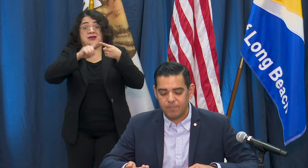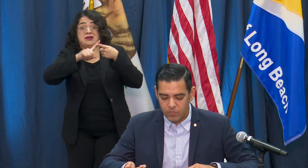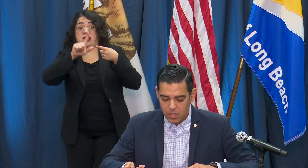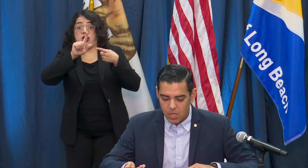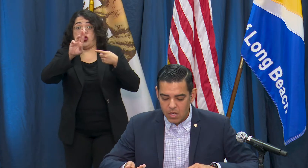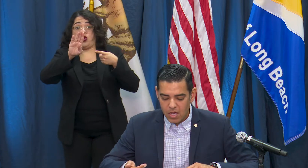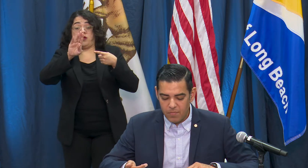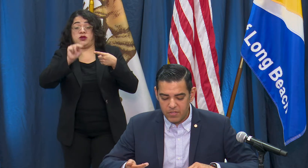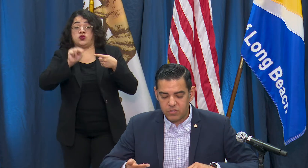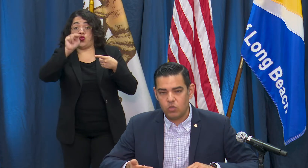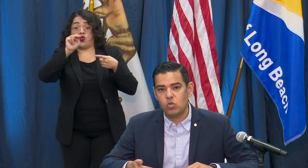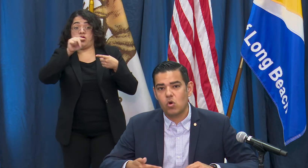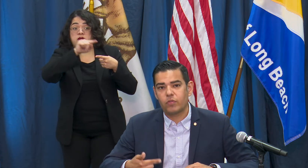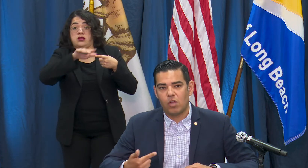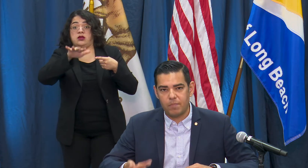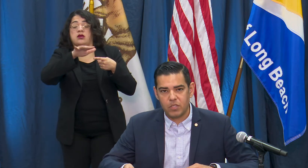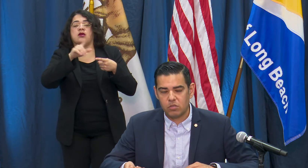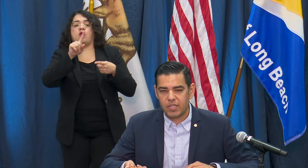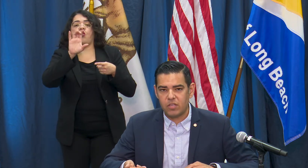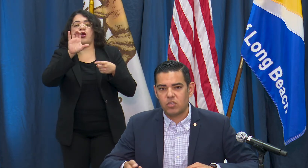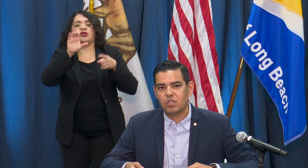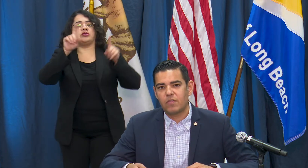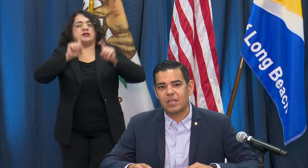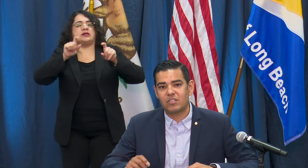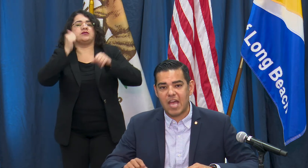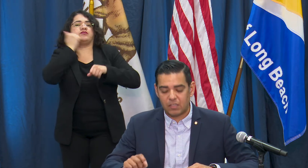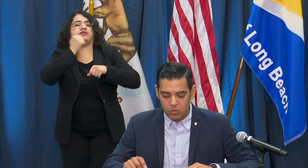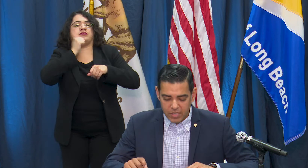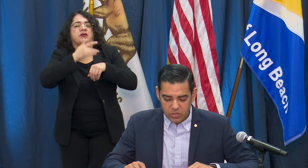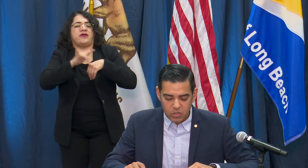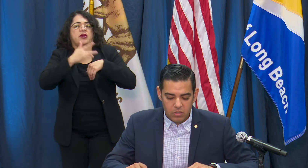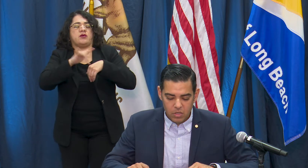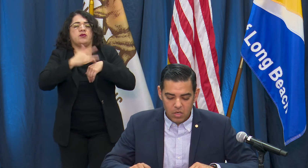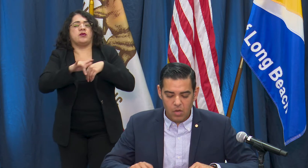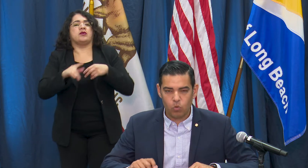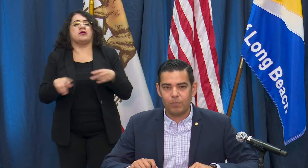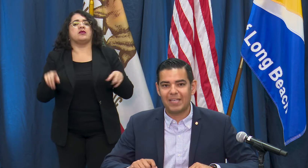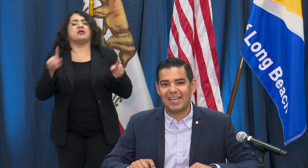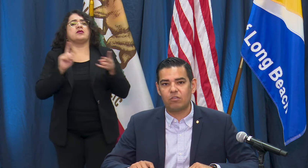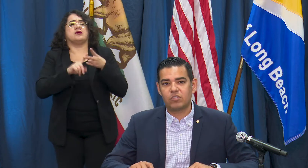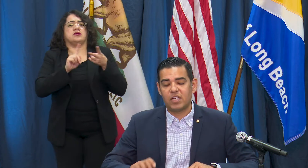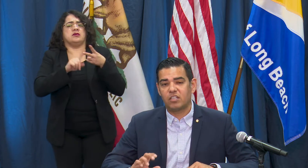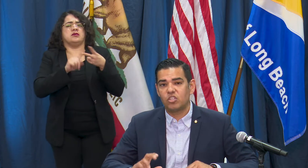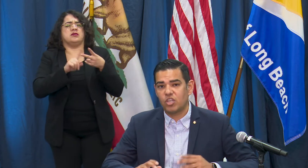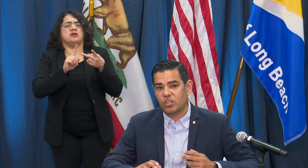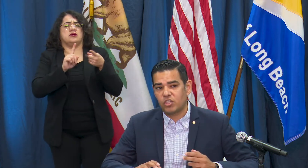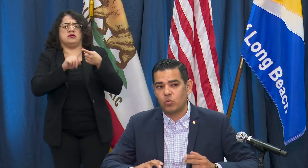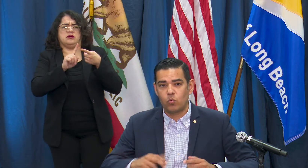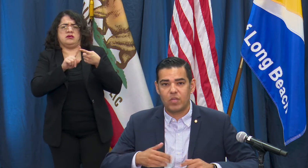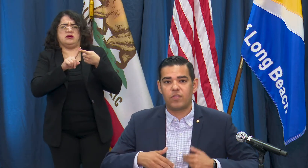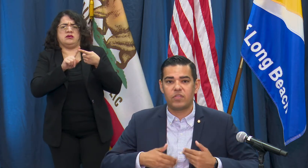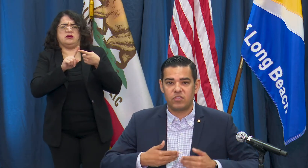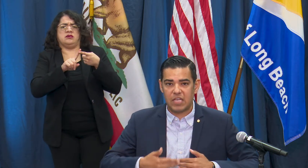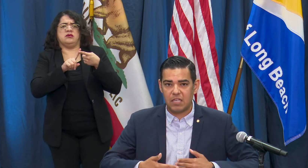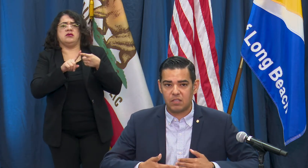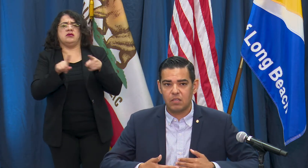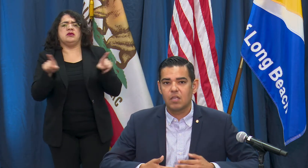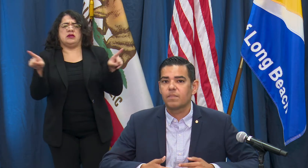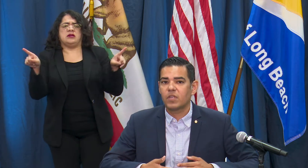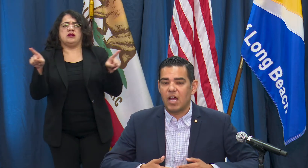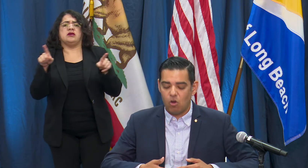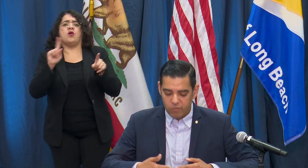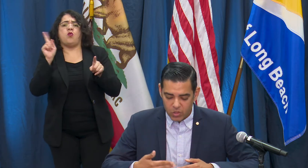a day. This new North Long Beach location and the exact location will be announced in conjunction with the